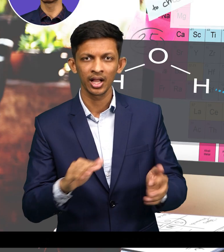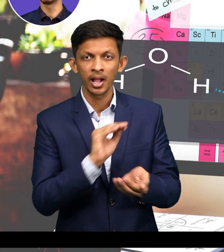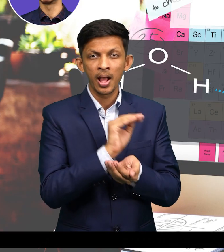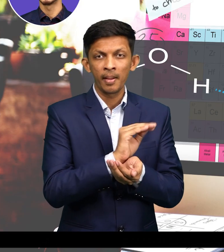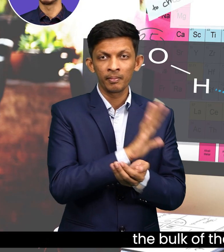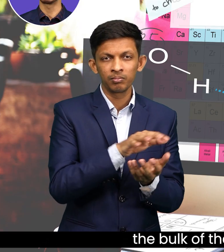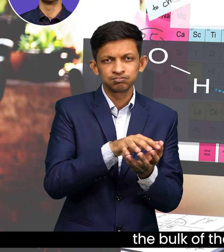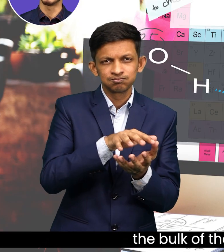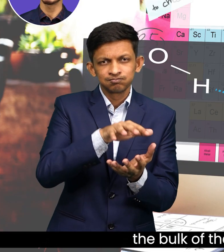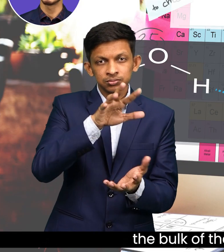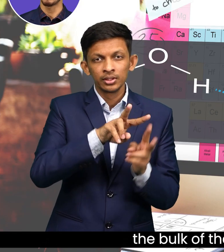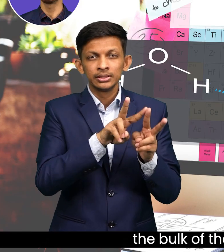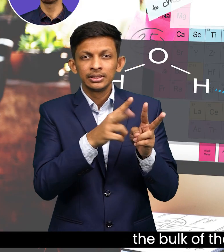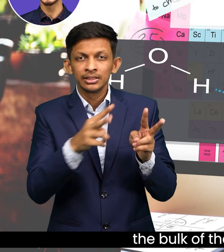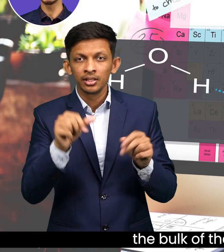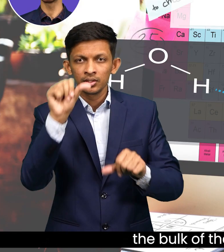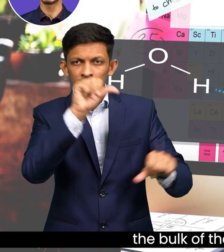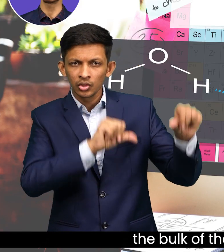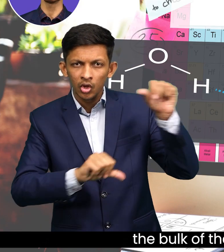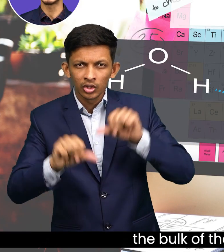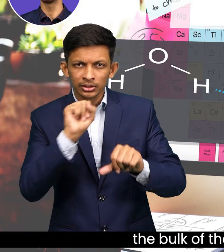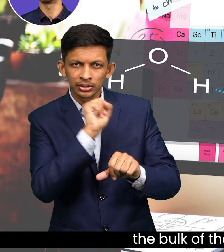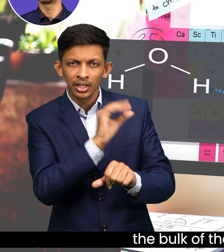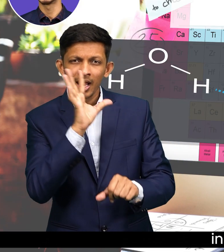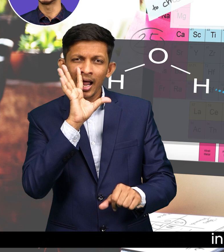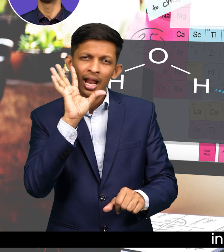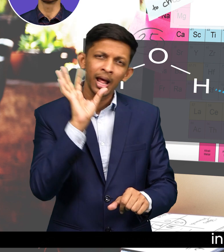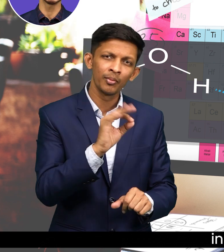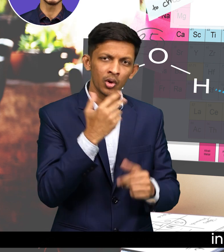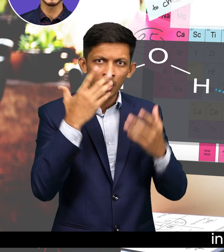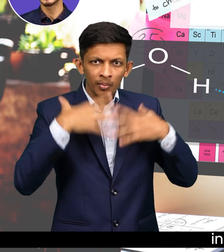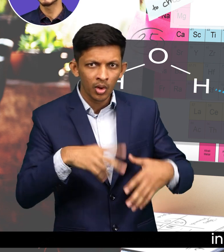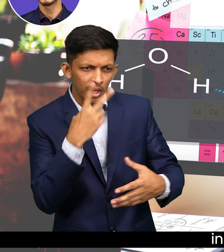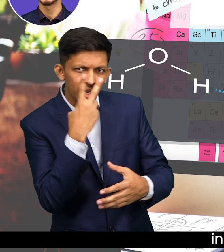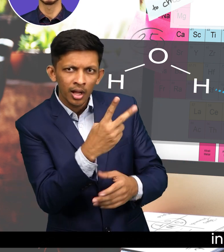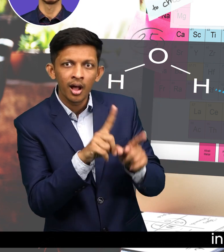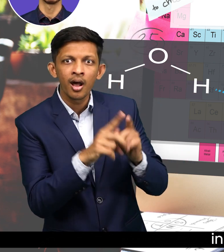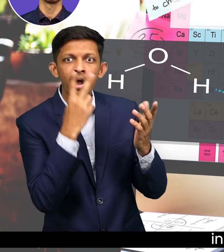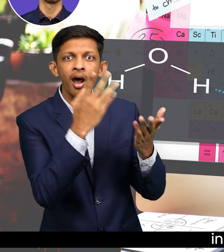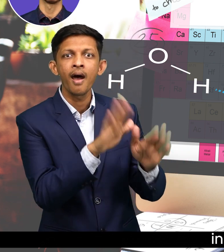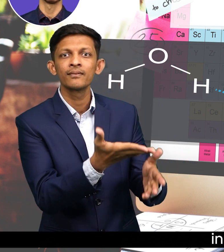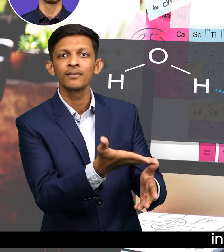Nature stores the bulk of the various chemical elements in a physical state,